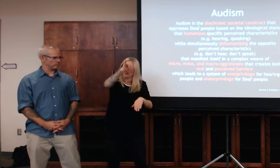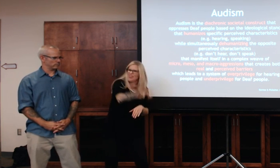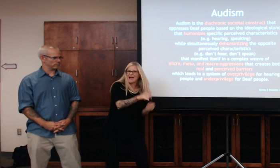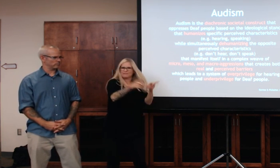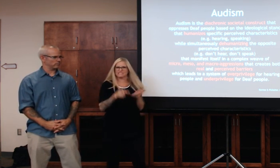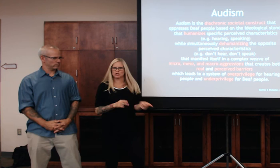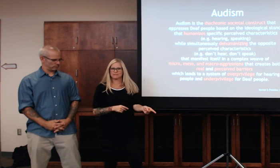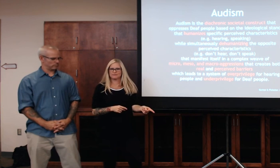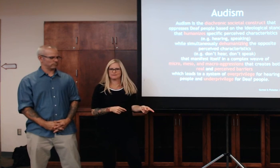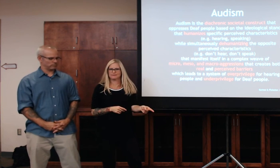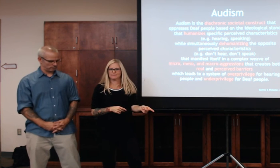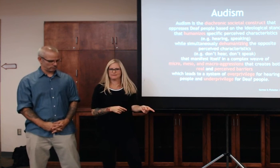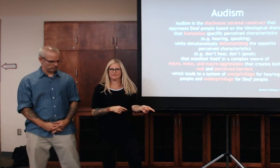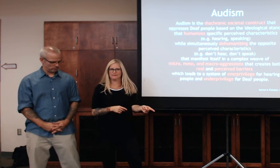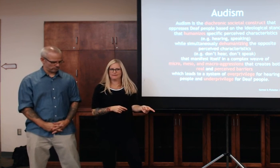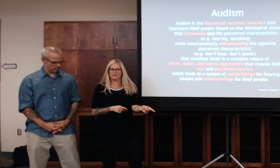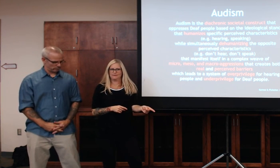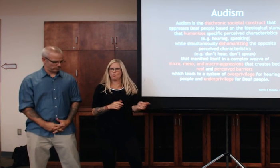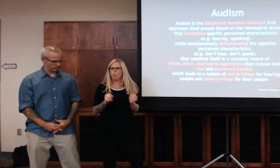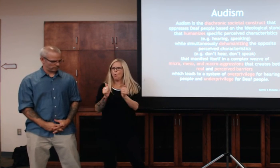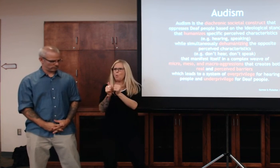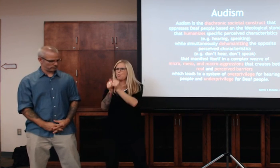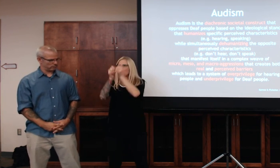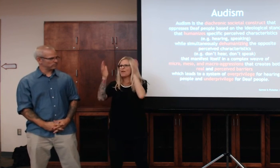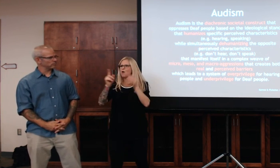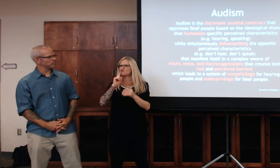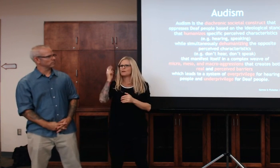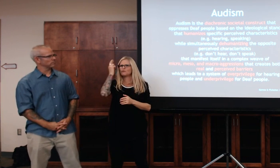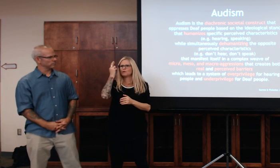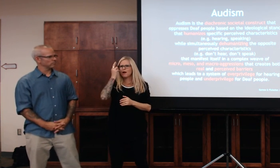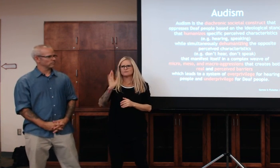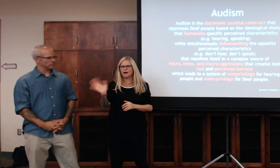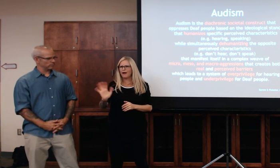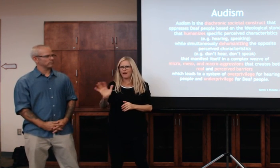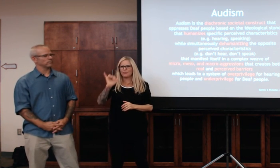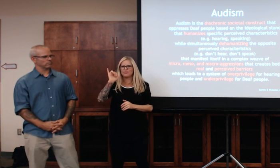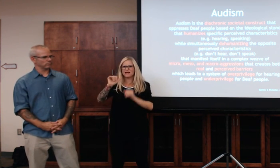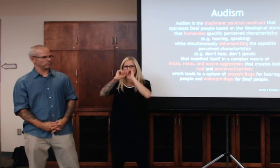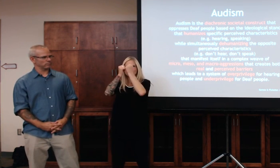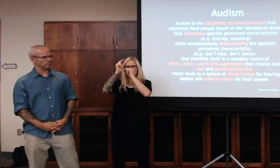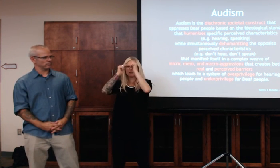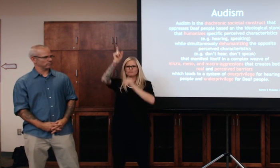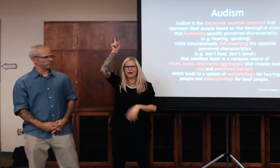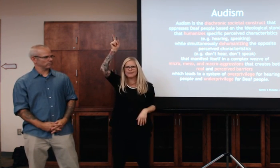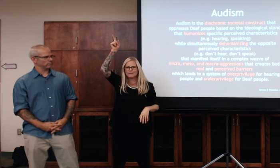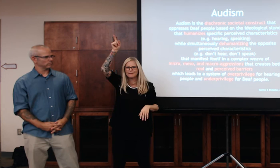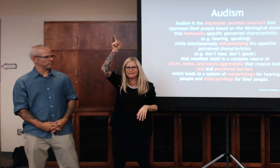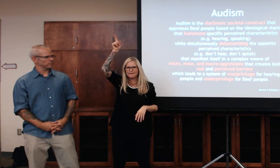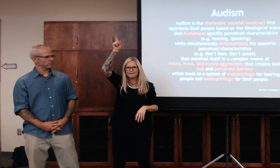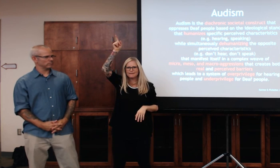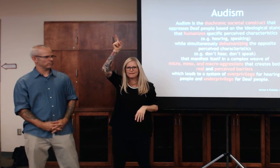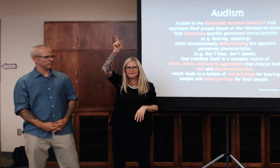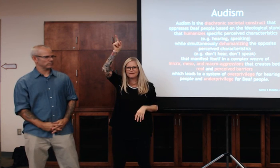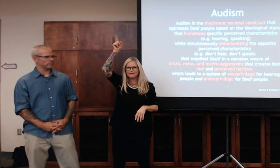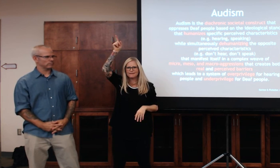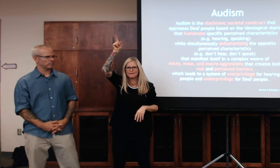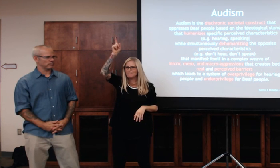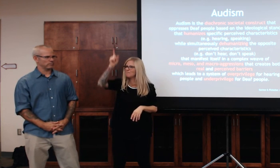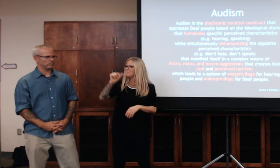on that position without really realizing that that's the societal construct. That's